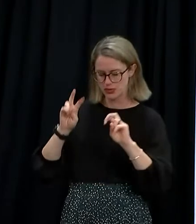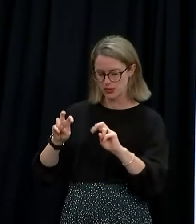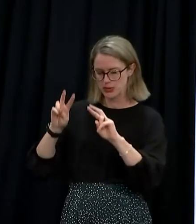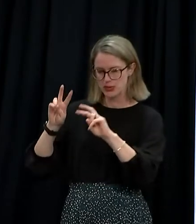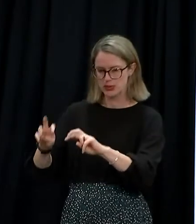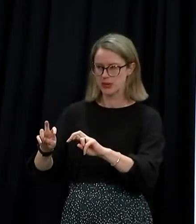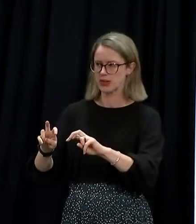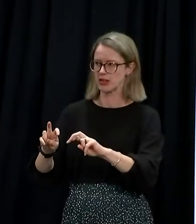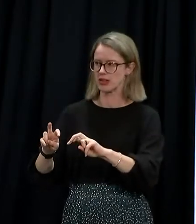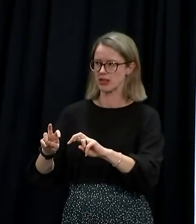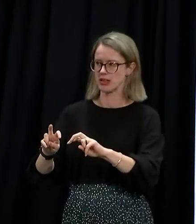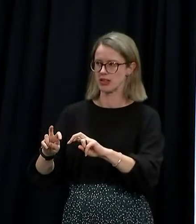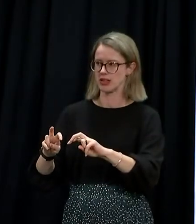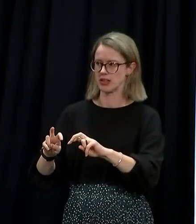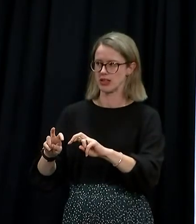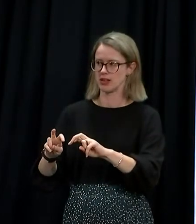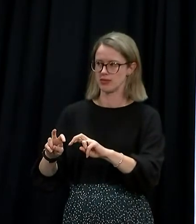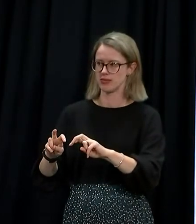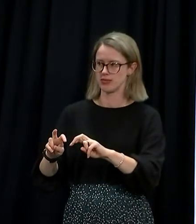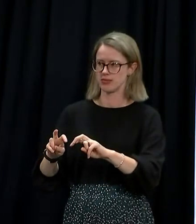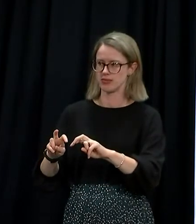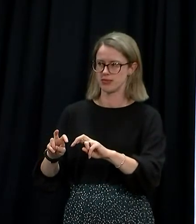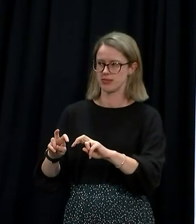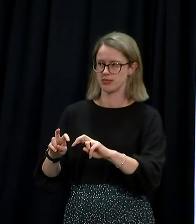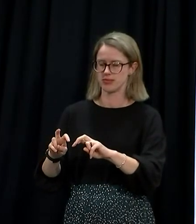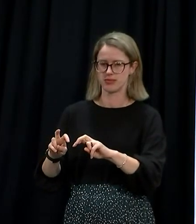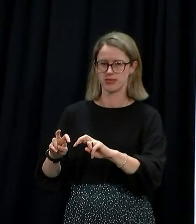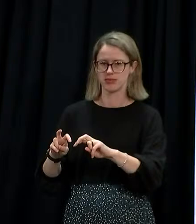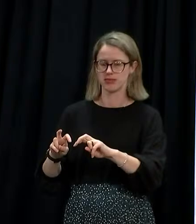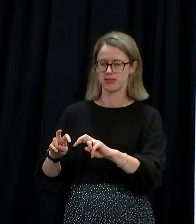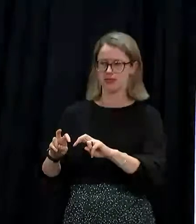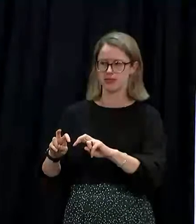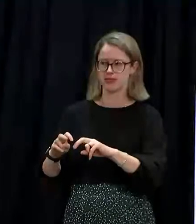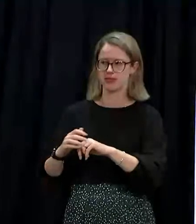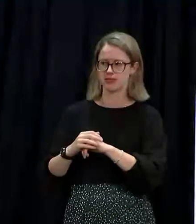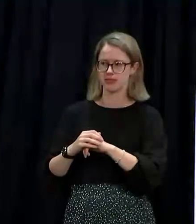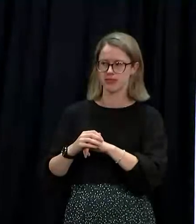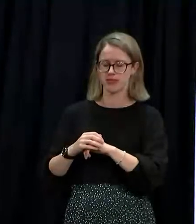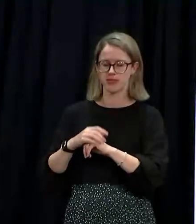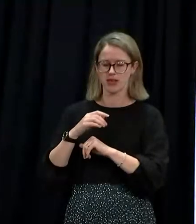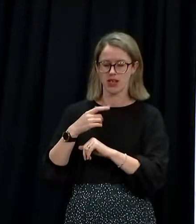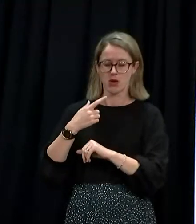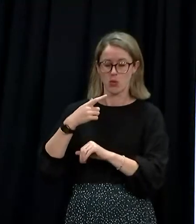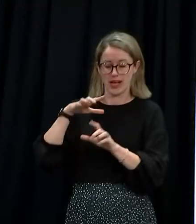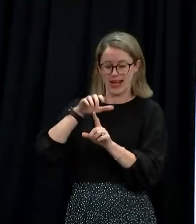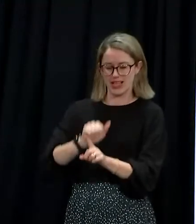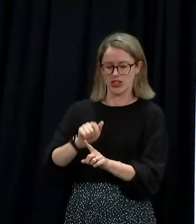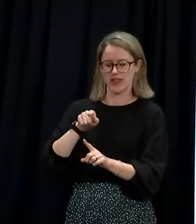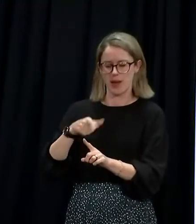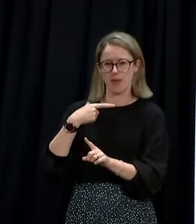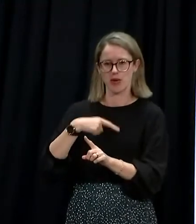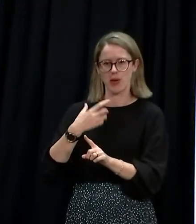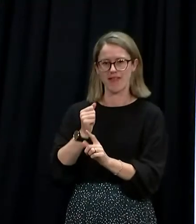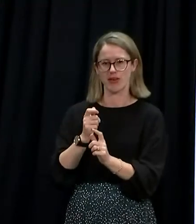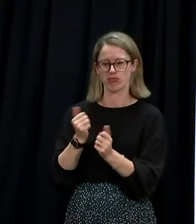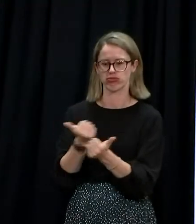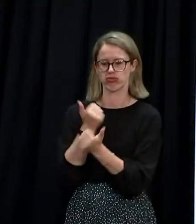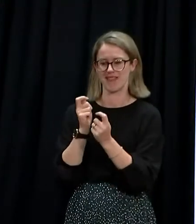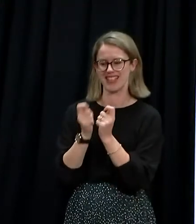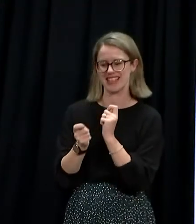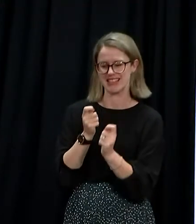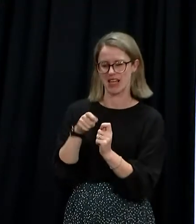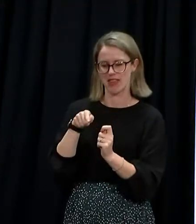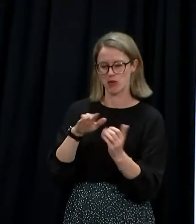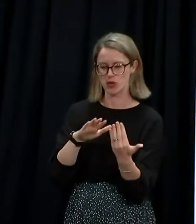feeding into where we are particularly picking up targeted testing in communities where we still want to make